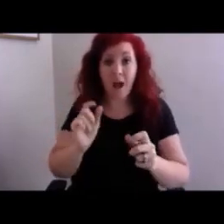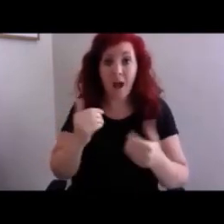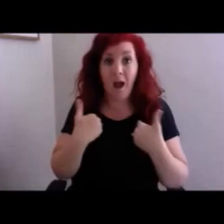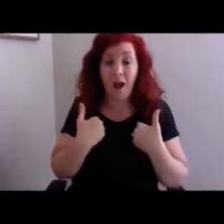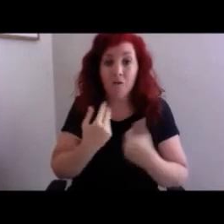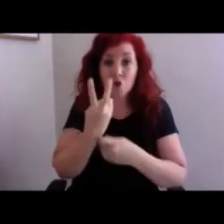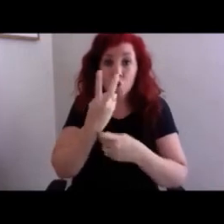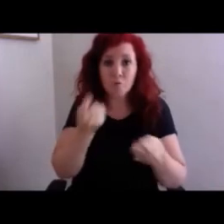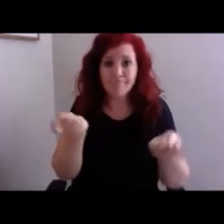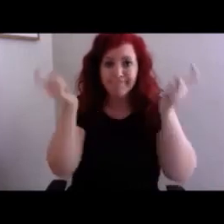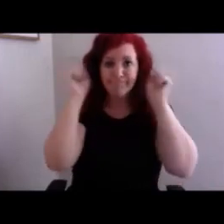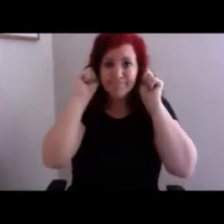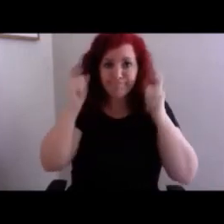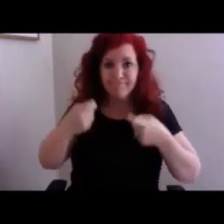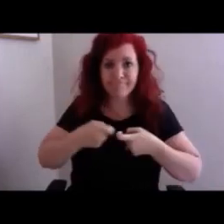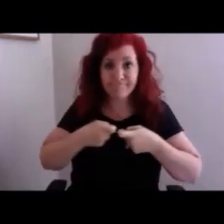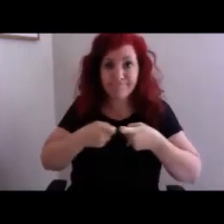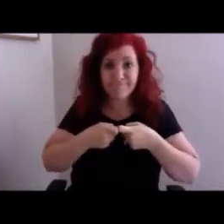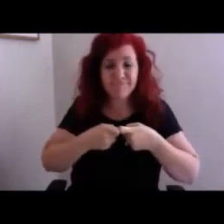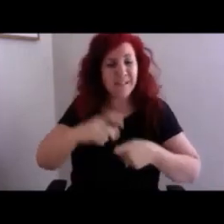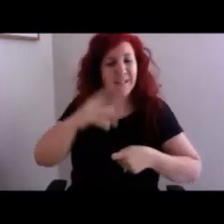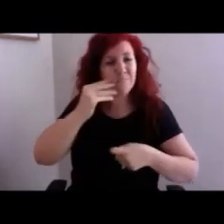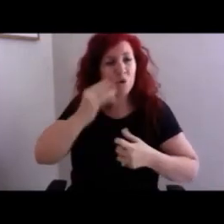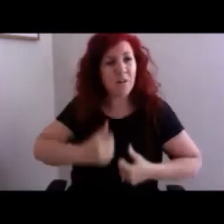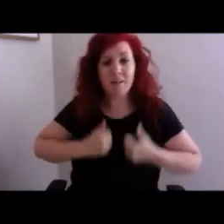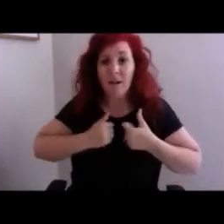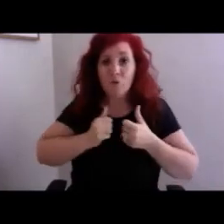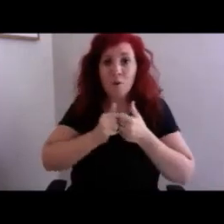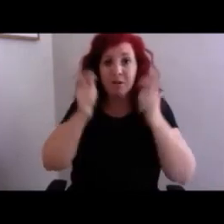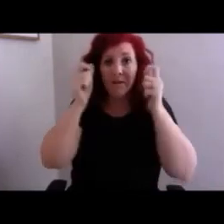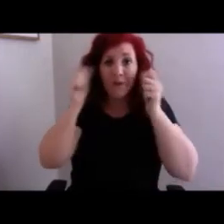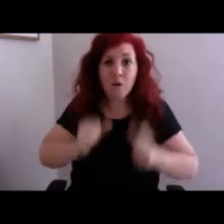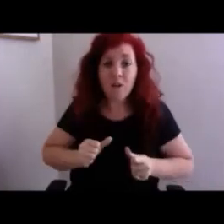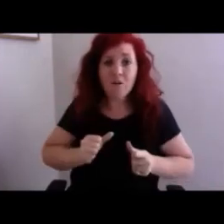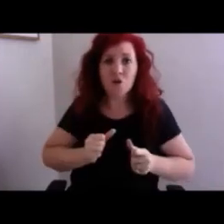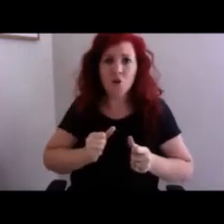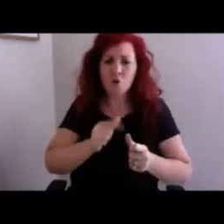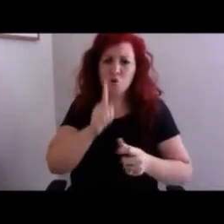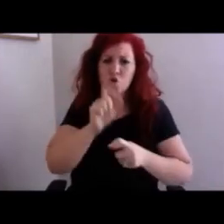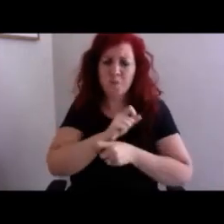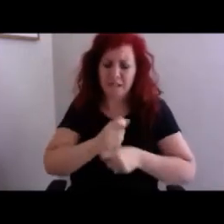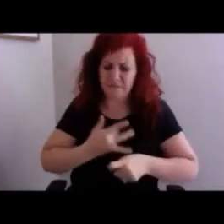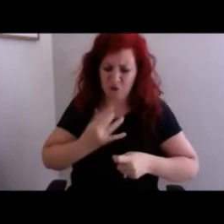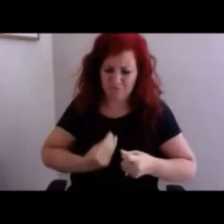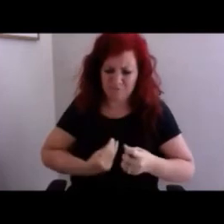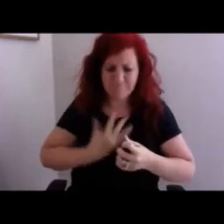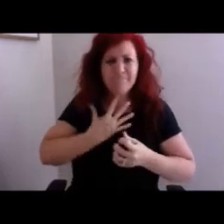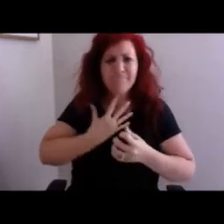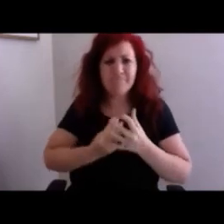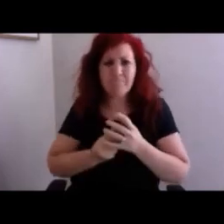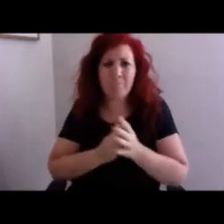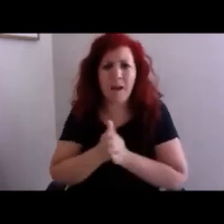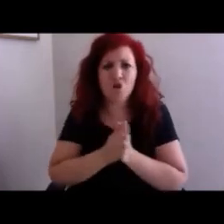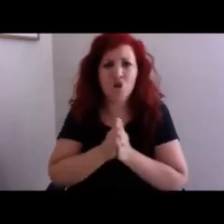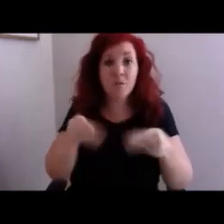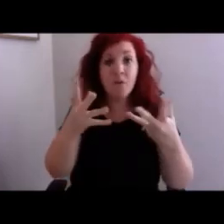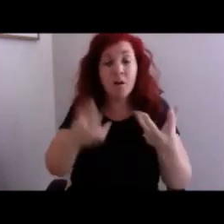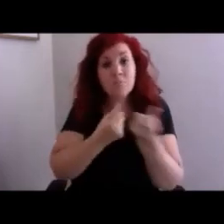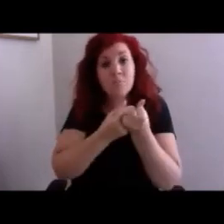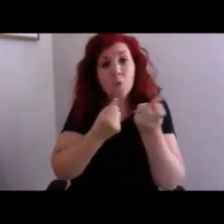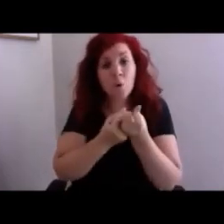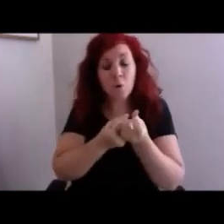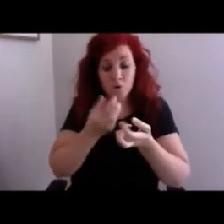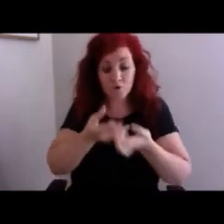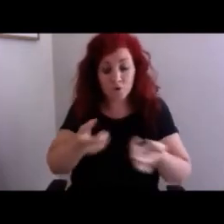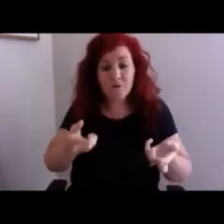aids. Living with hearing loss gives me a true passion for providing support, resources,